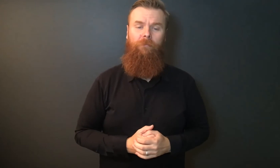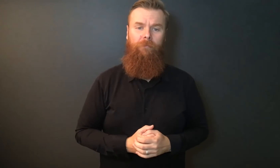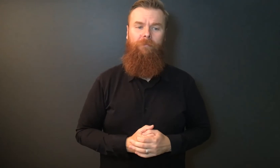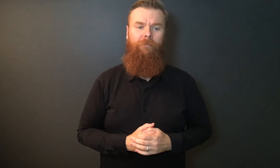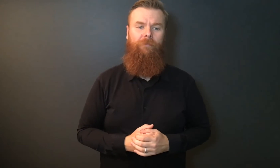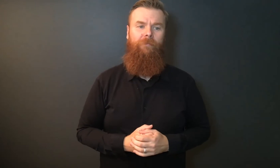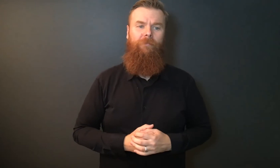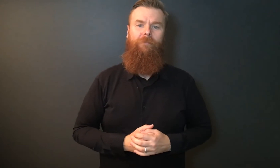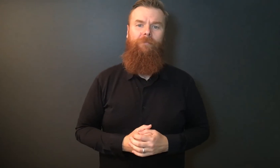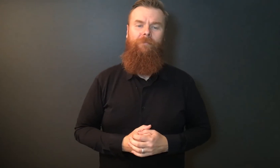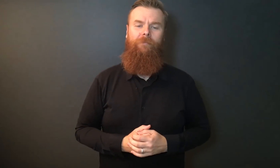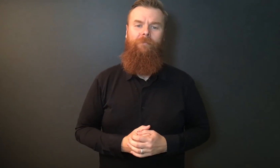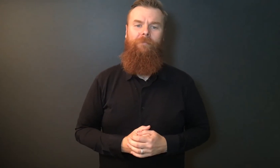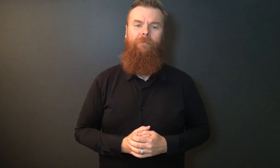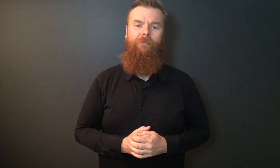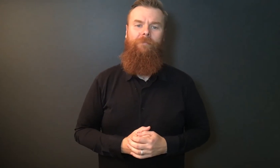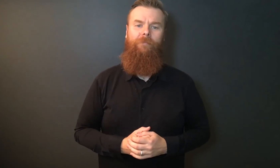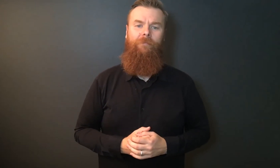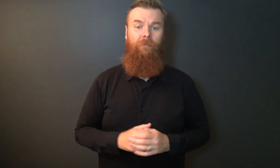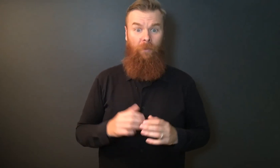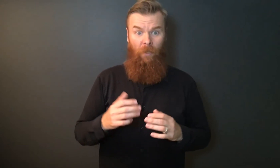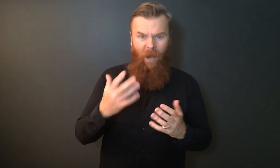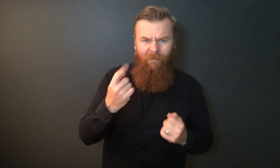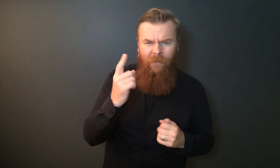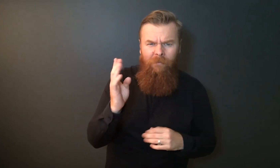I think Maria's raised her hand.